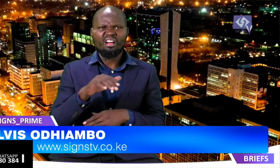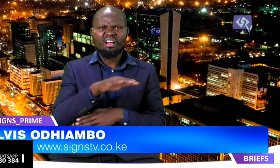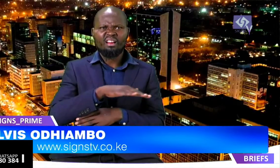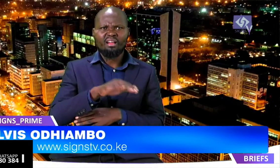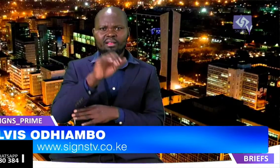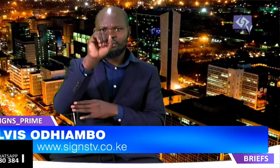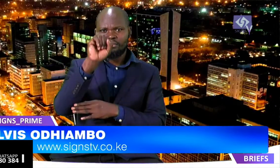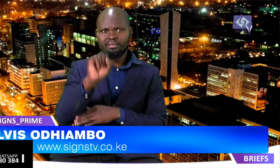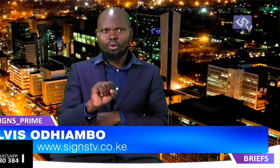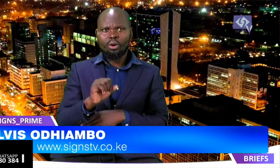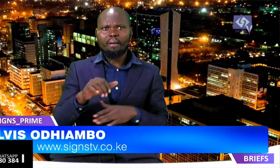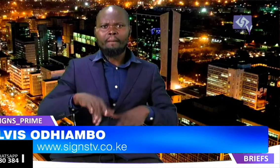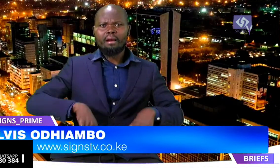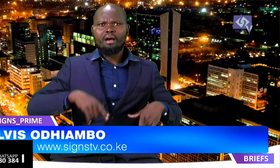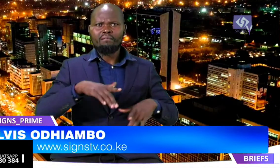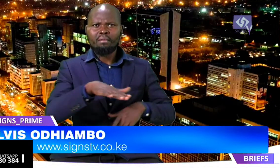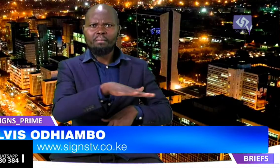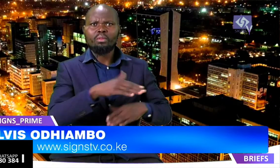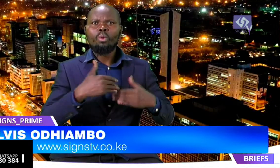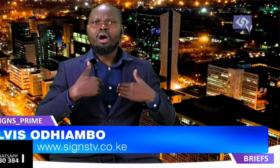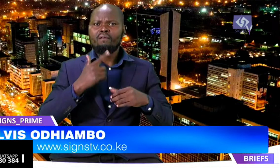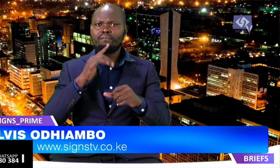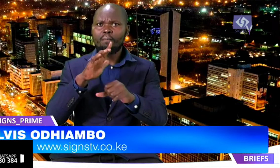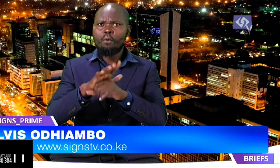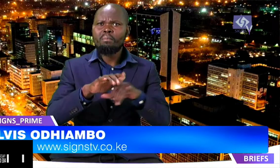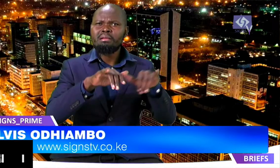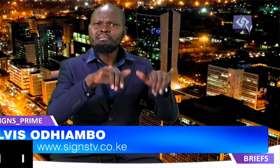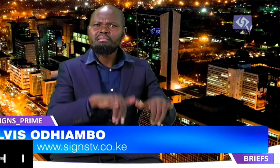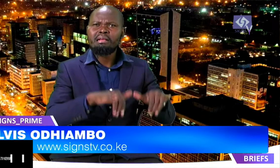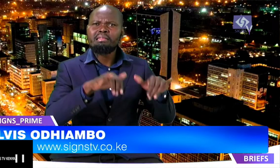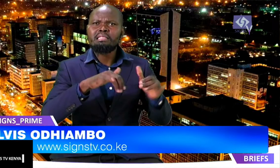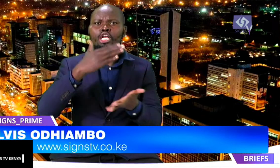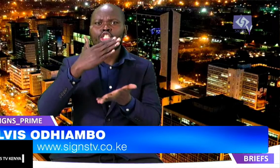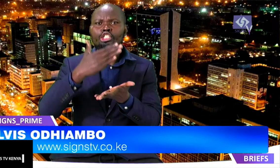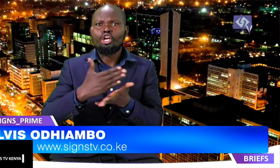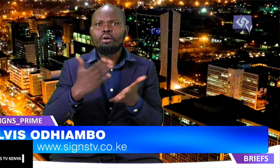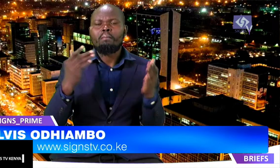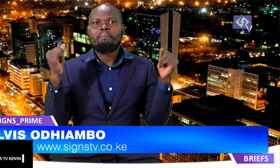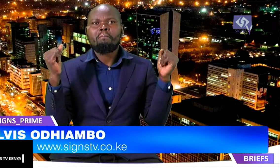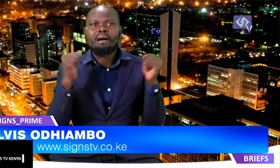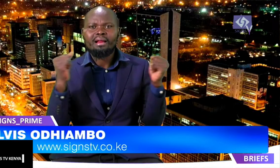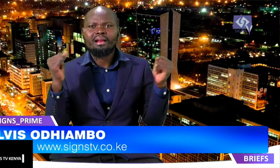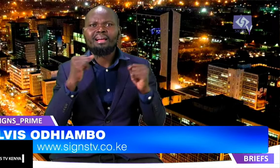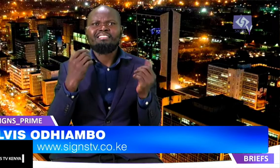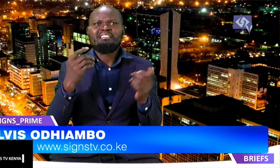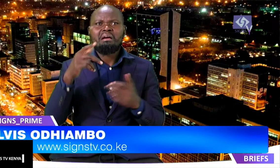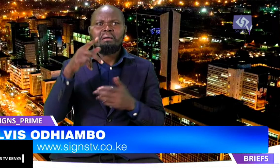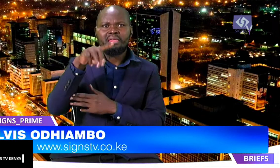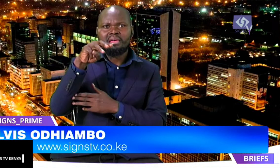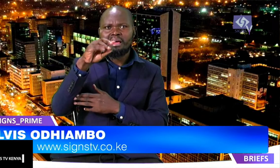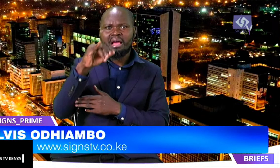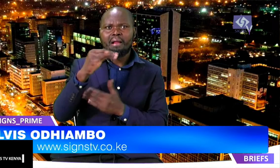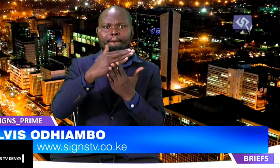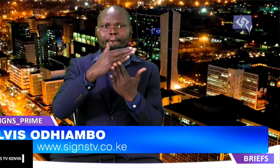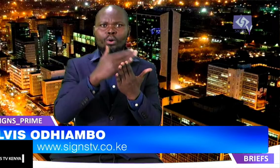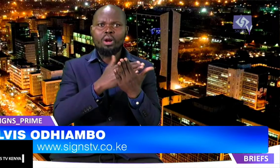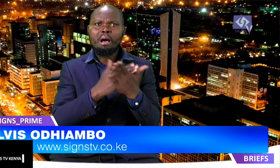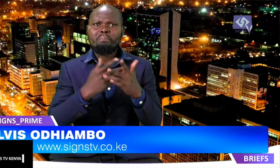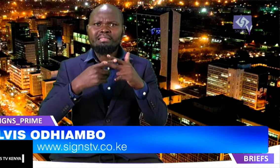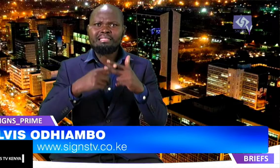Ngurai South residents have promised to stay put and stop the malaria PMI program set